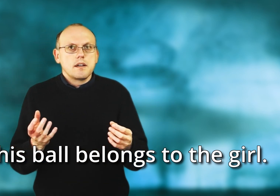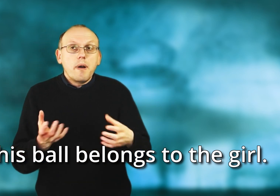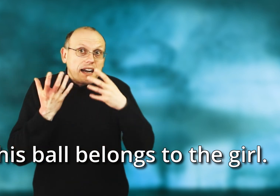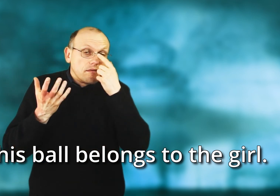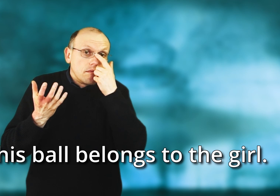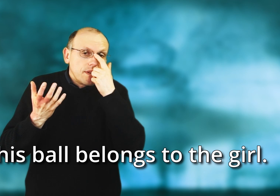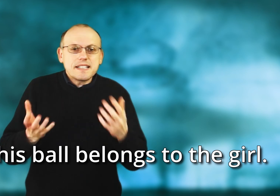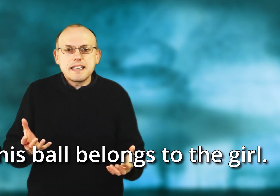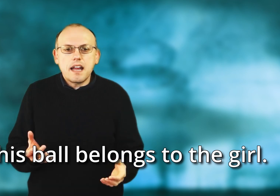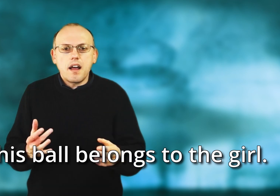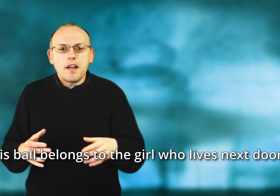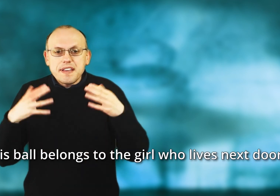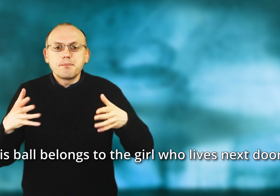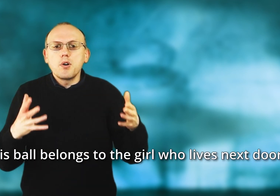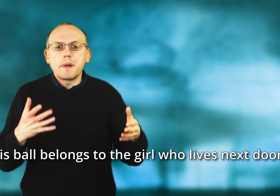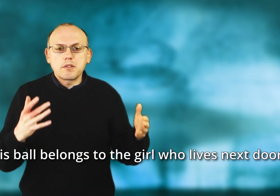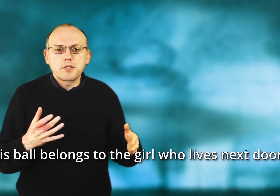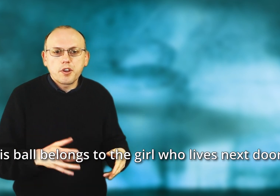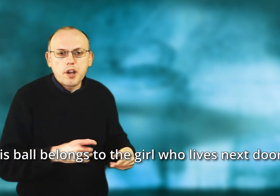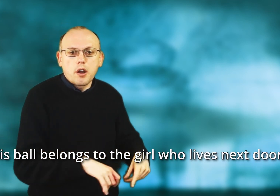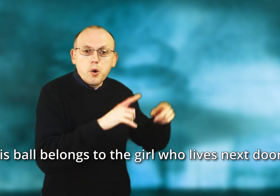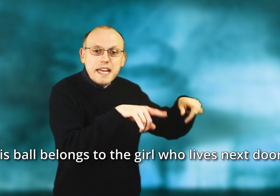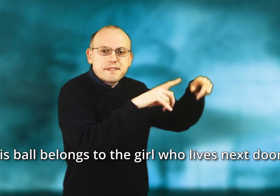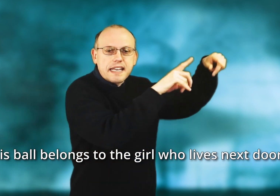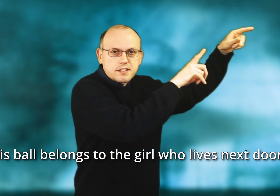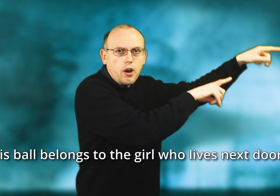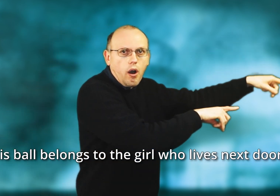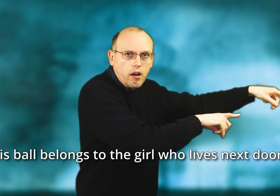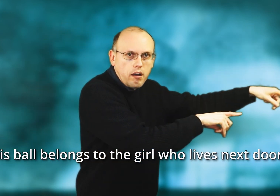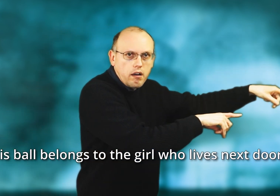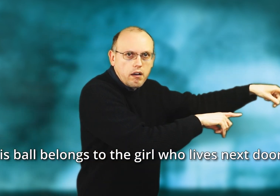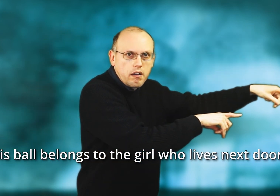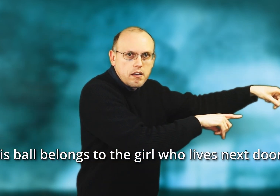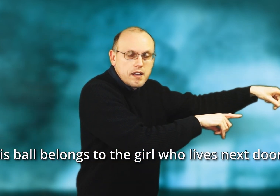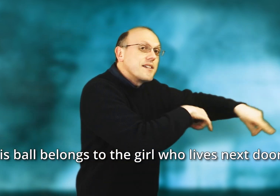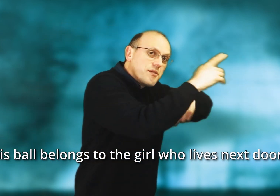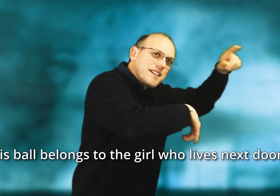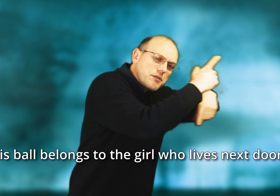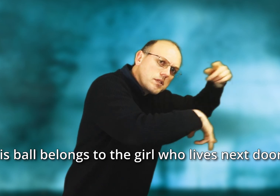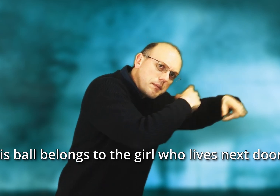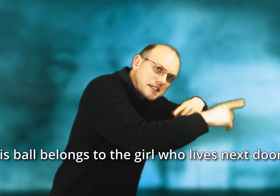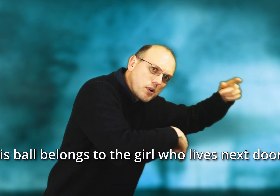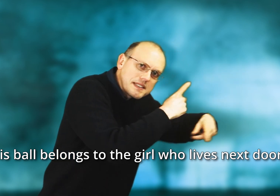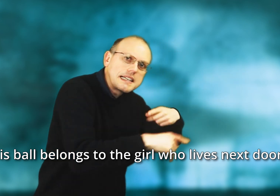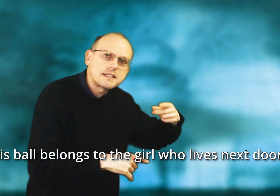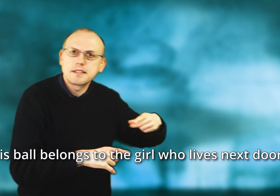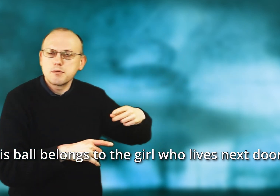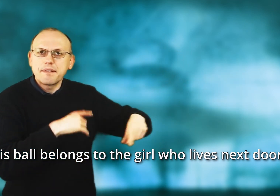Well, if I say this ball belongs to the girl who lives next door, well, that one makes more sense. We have